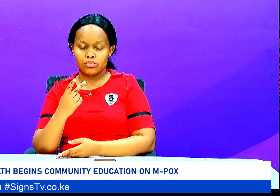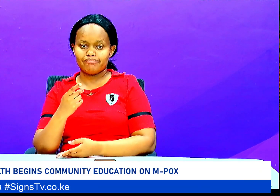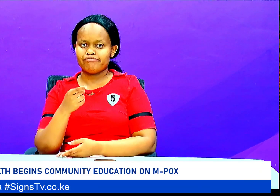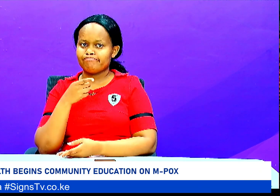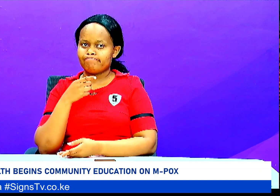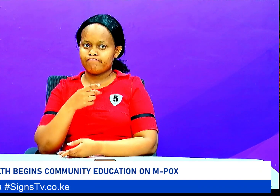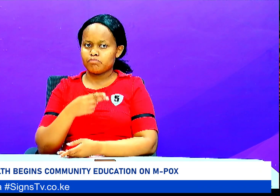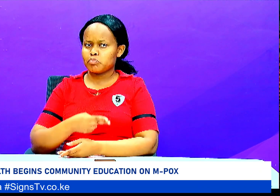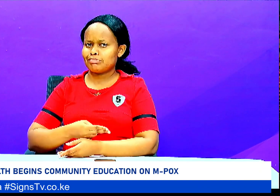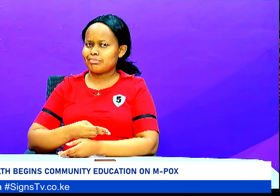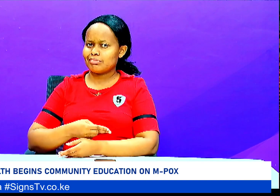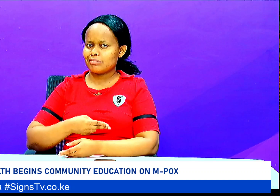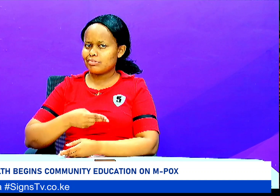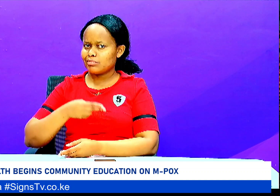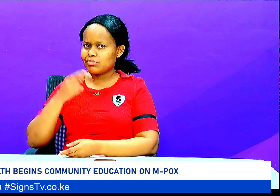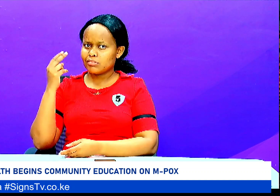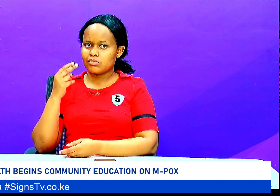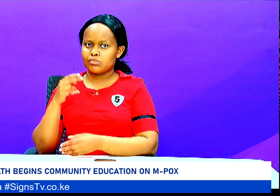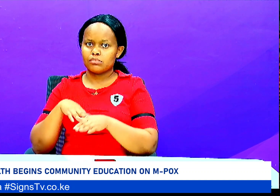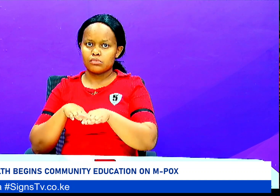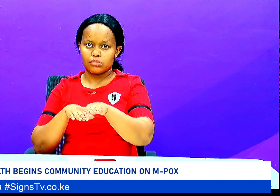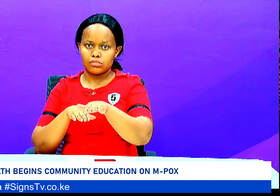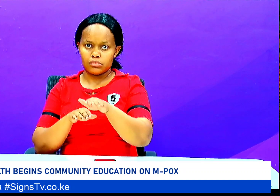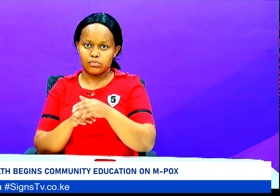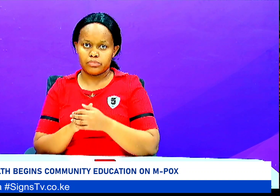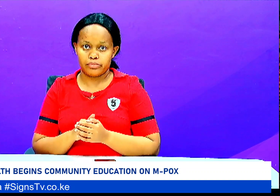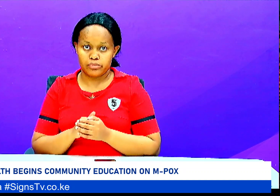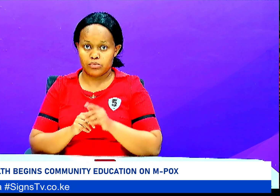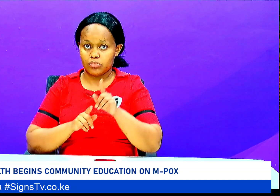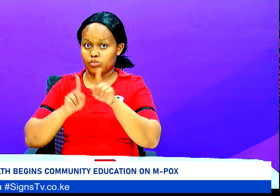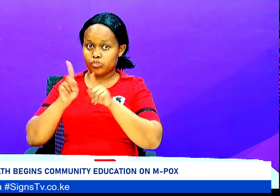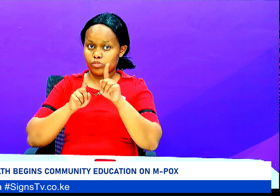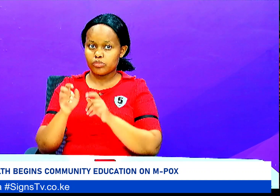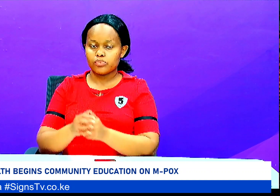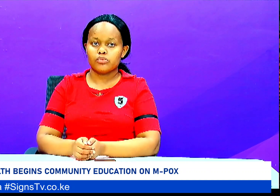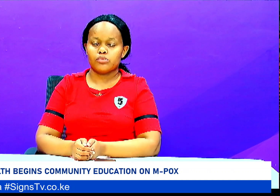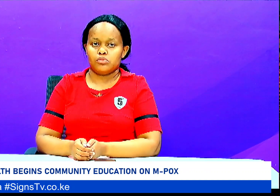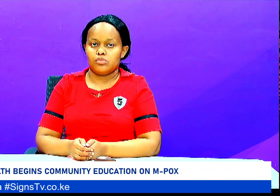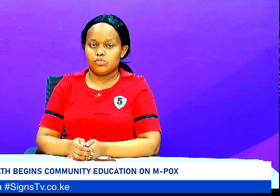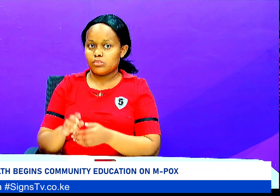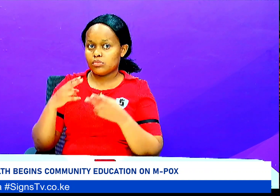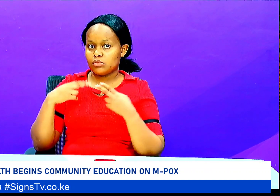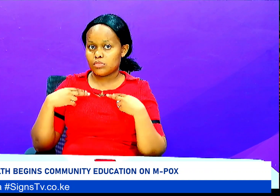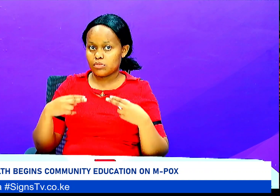seen as a high-risk group due to the constant travel.